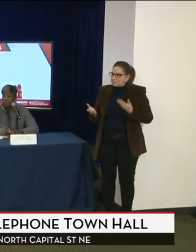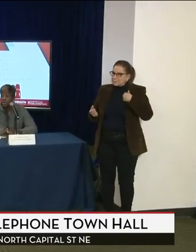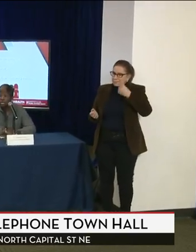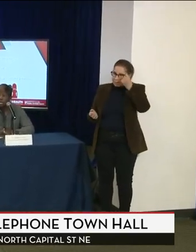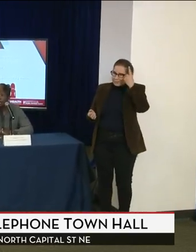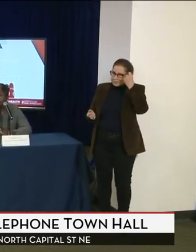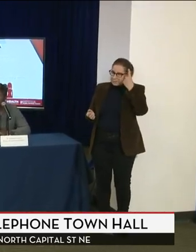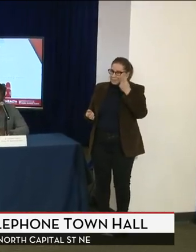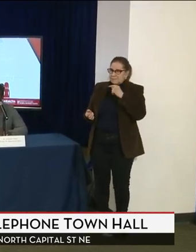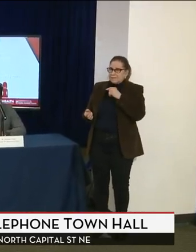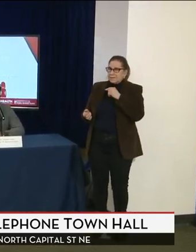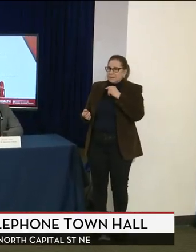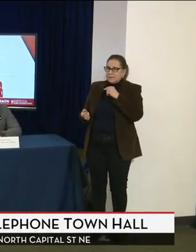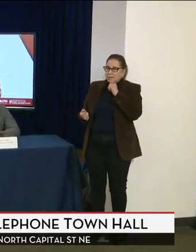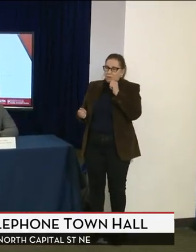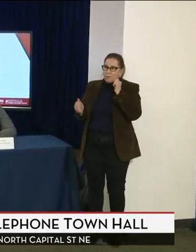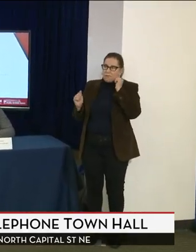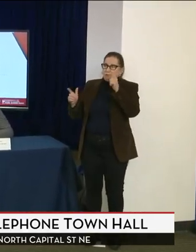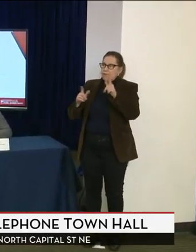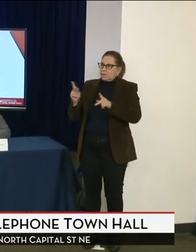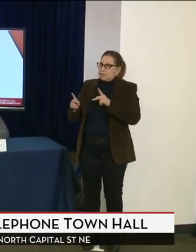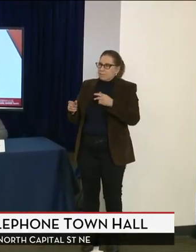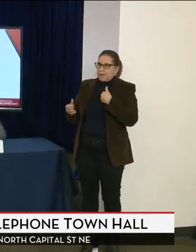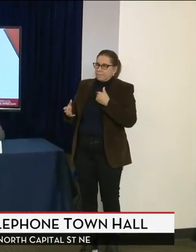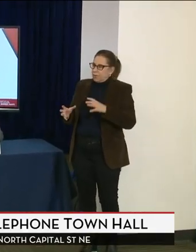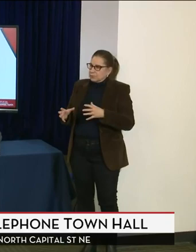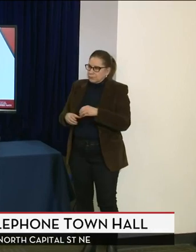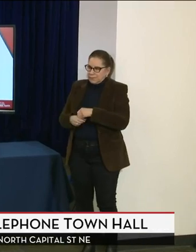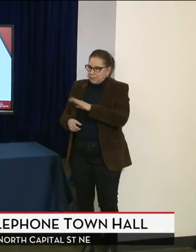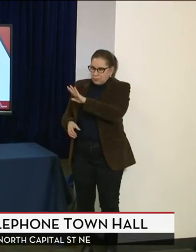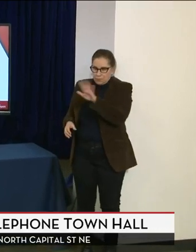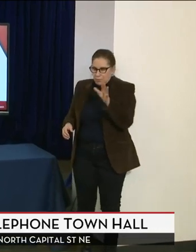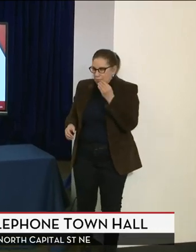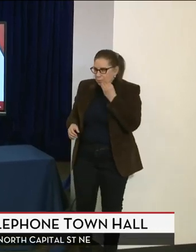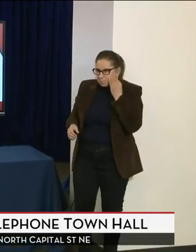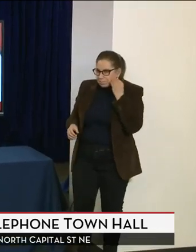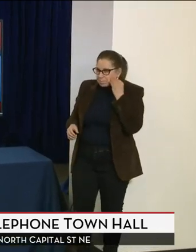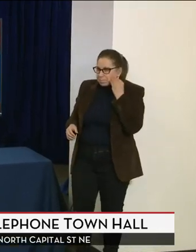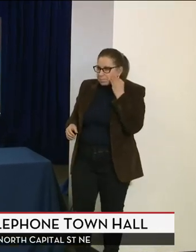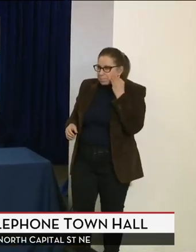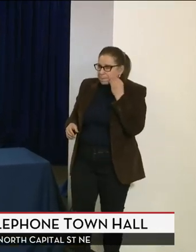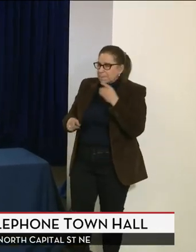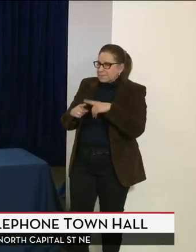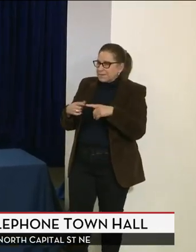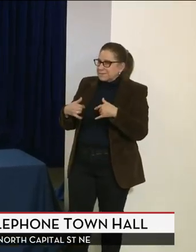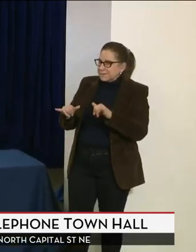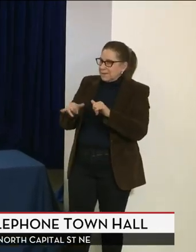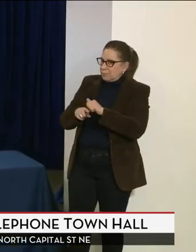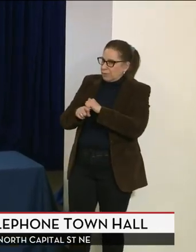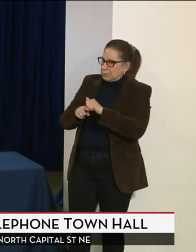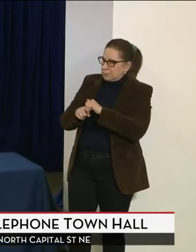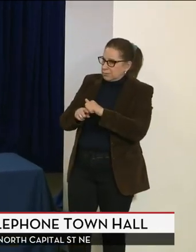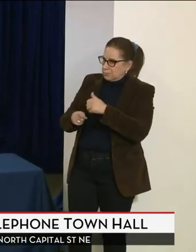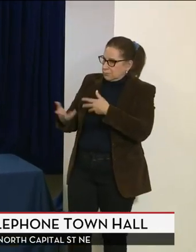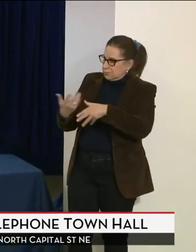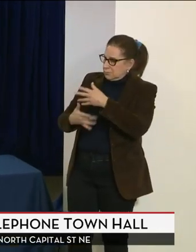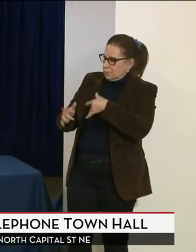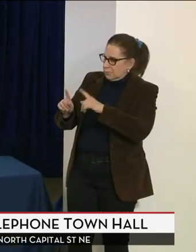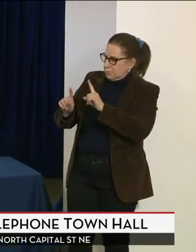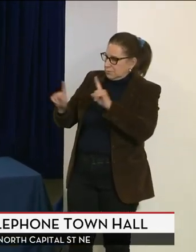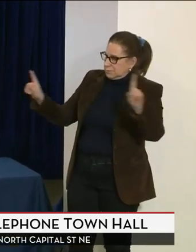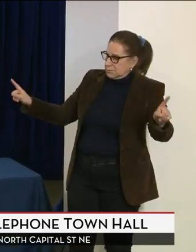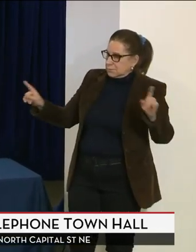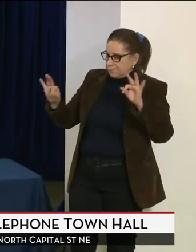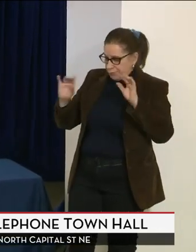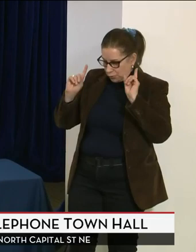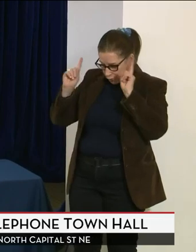their homes, but we do want to make sure that individuals are still going to practice social distancing. And as we look at our requirements for